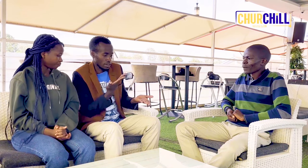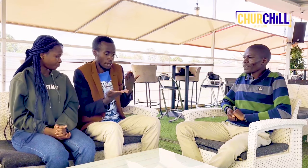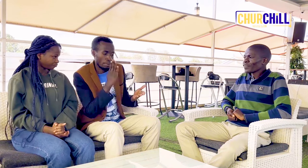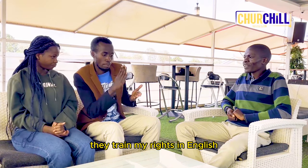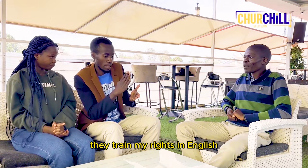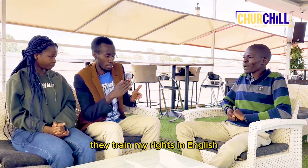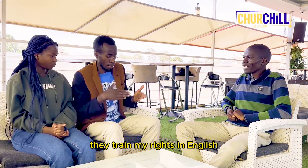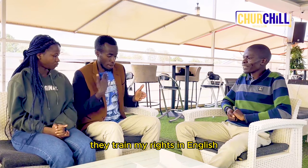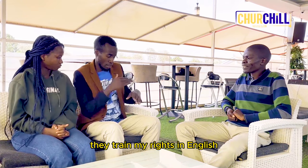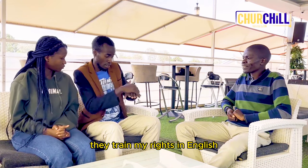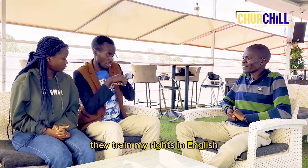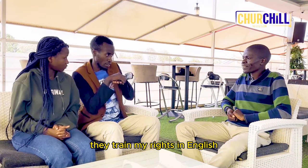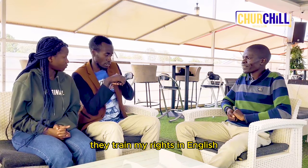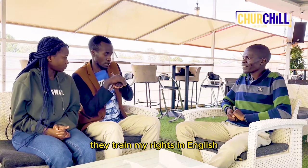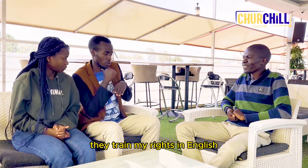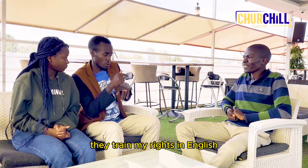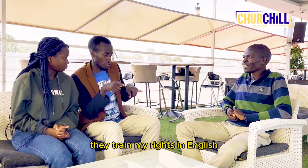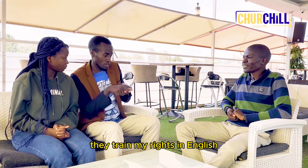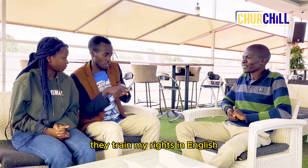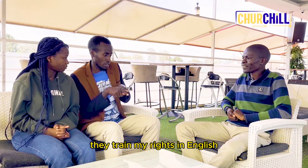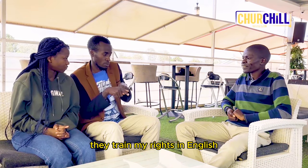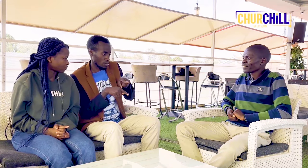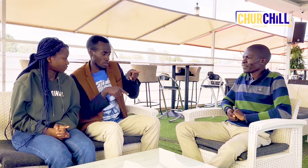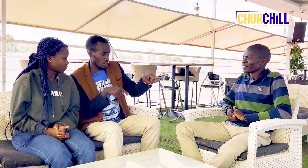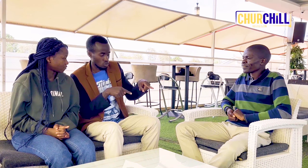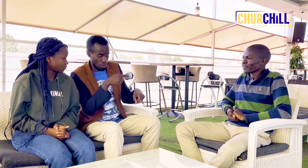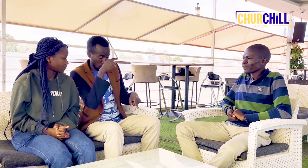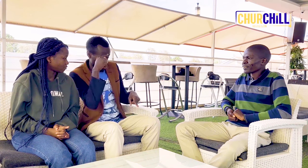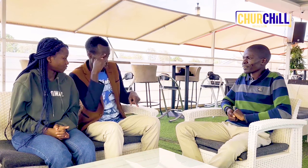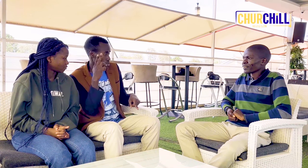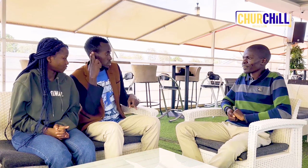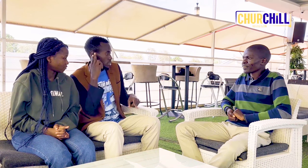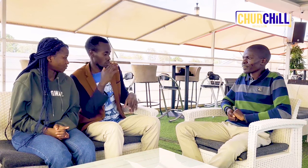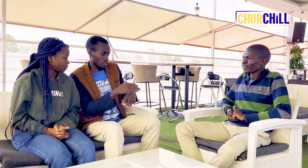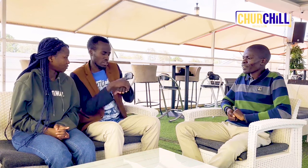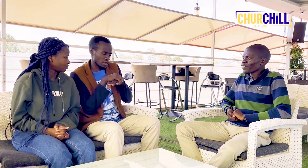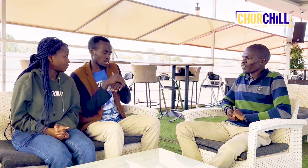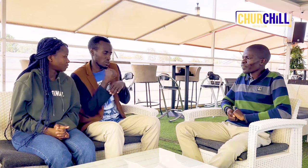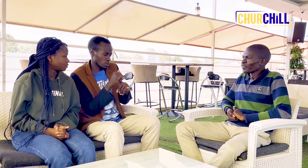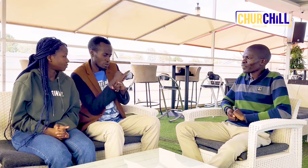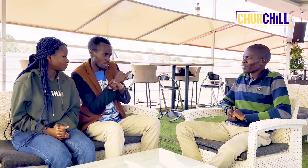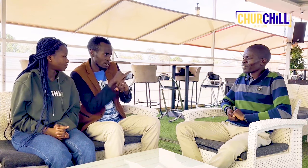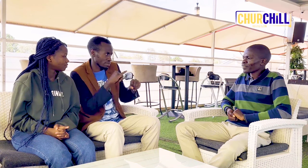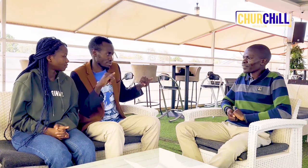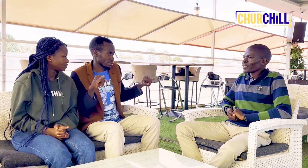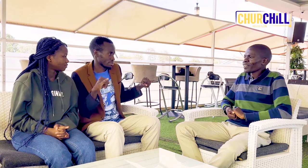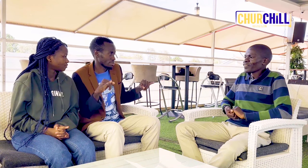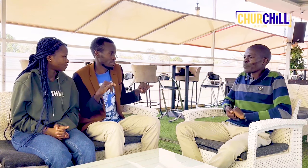The time I write in English, the